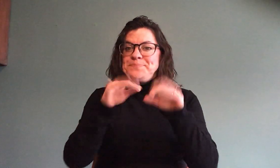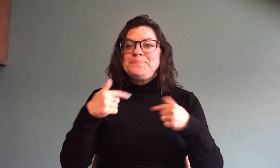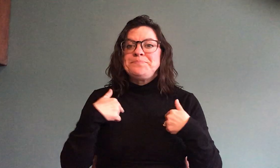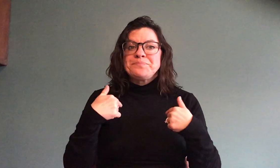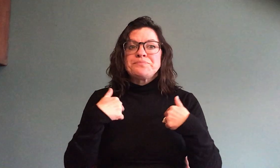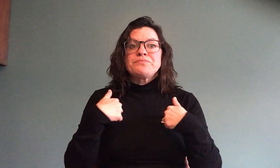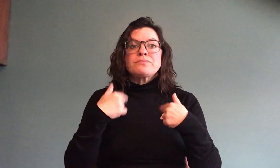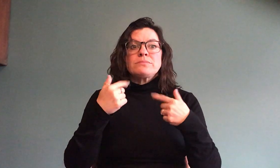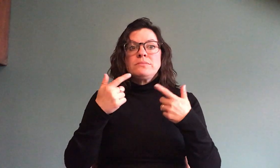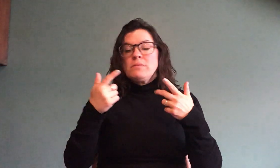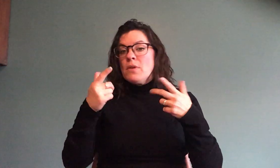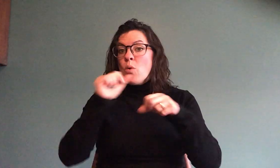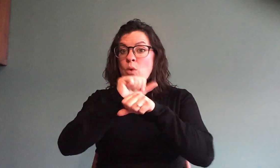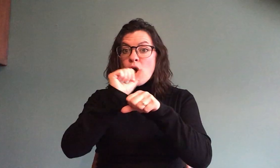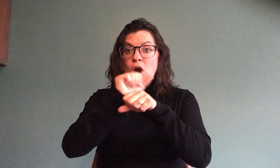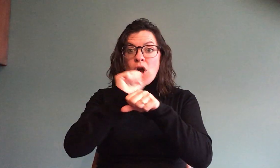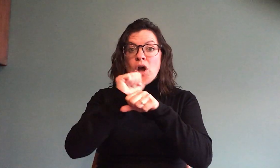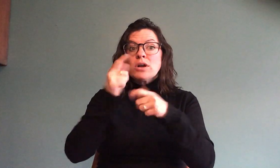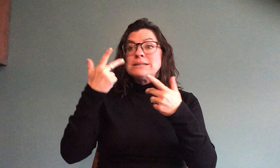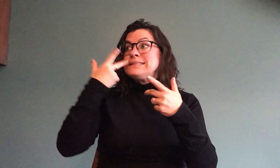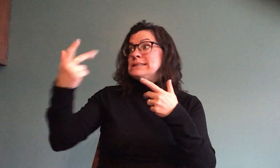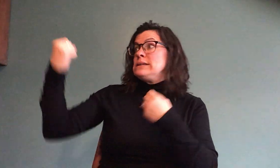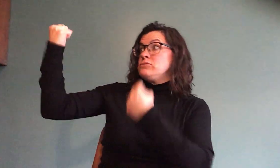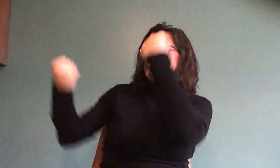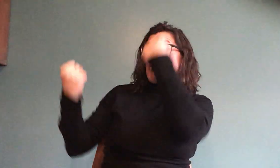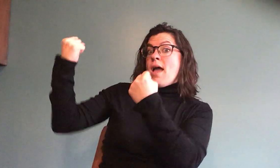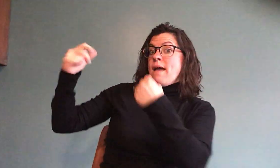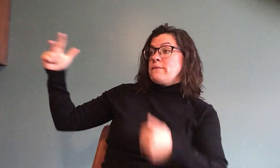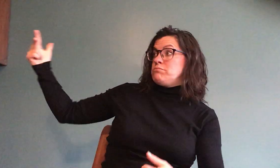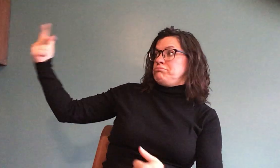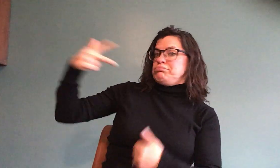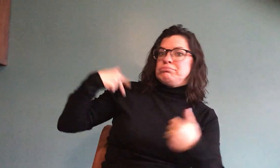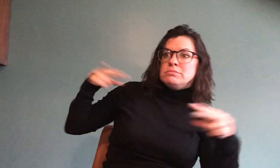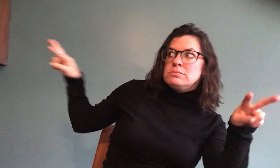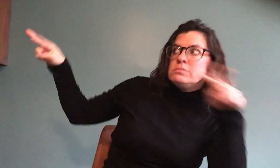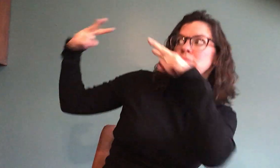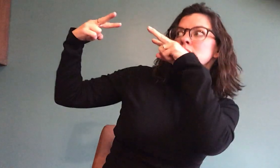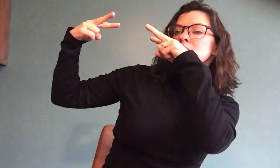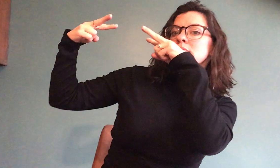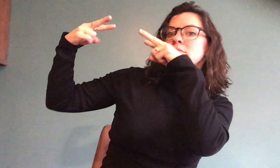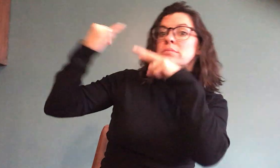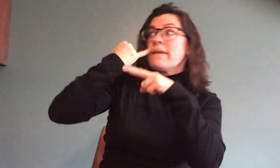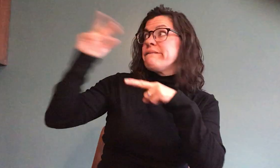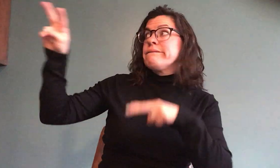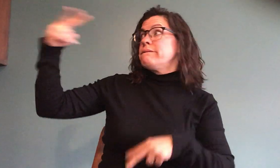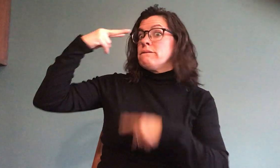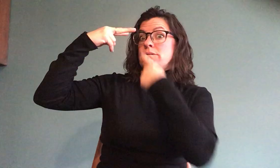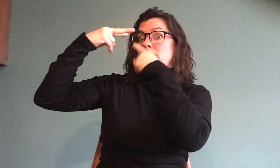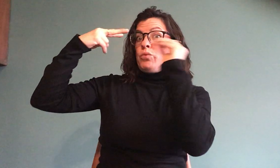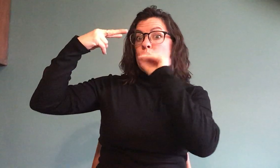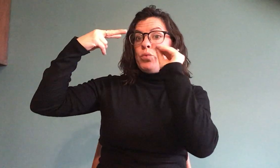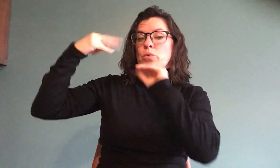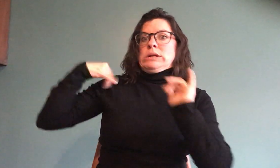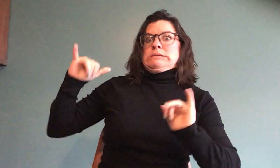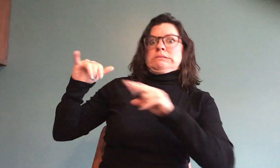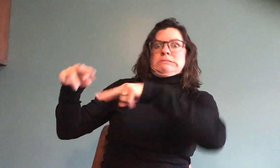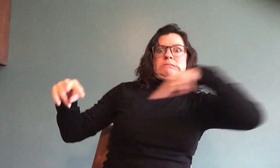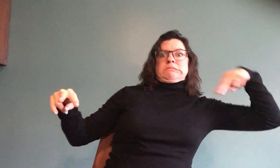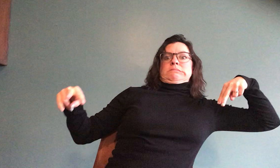blind spot. All right. Keep off the equipment unless you're authorized to be on it. All right. Here you go.